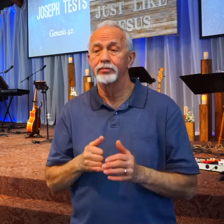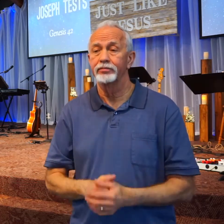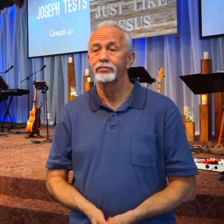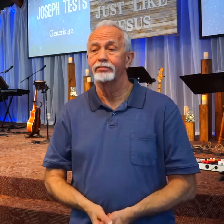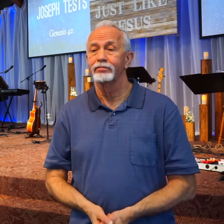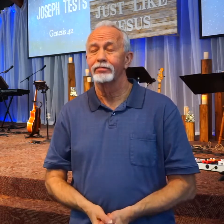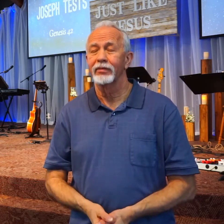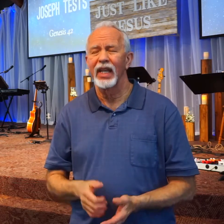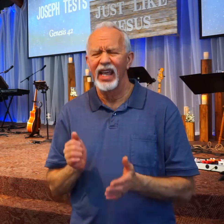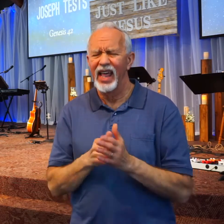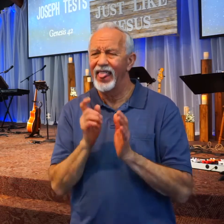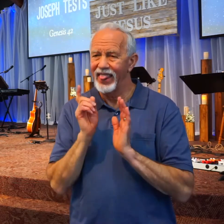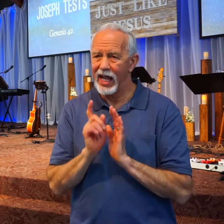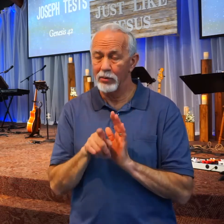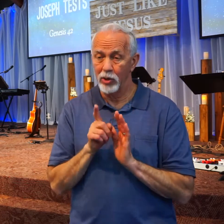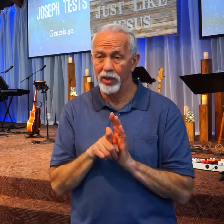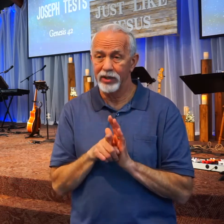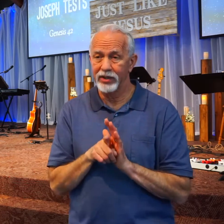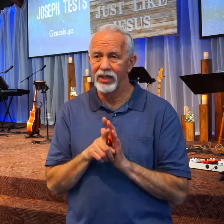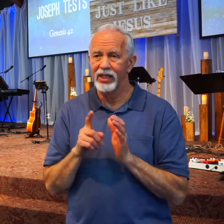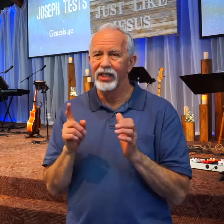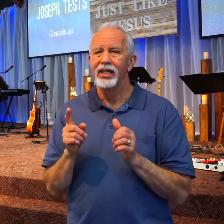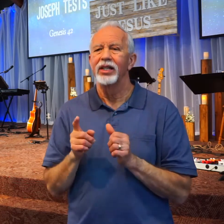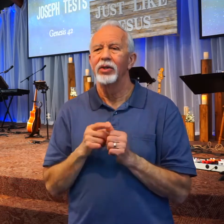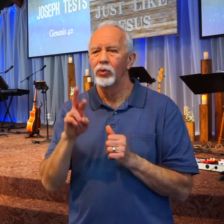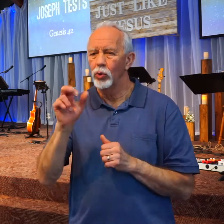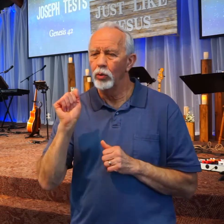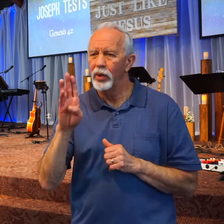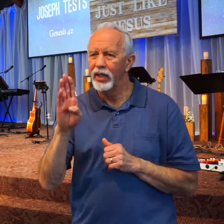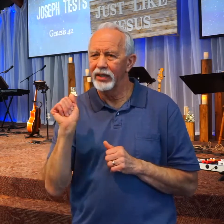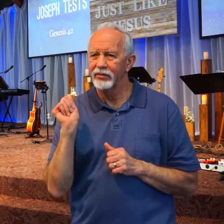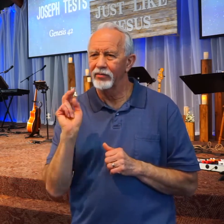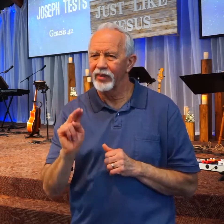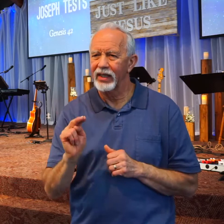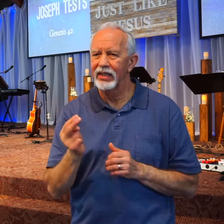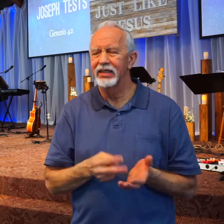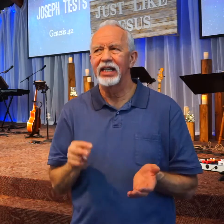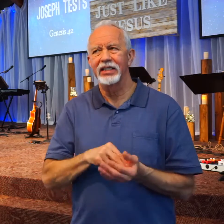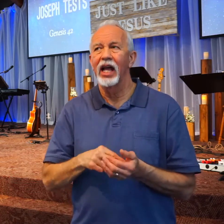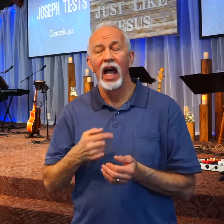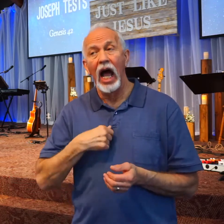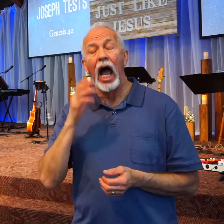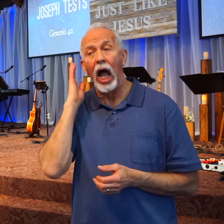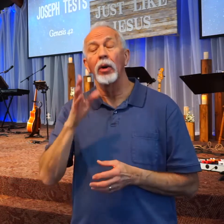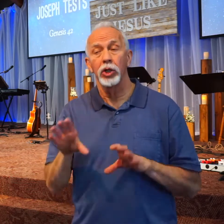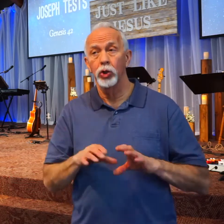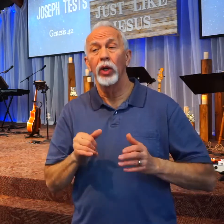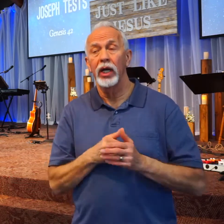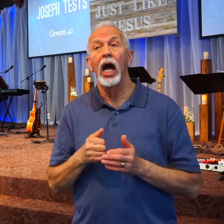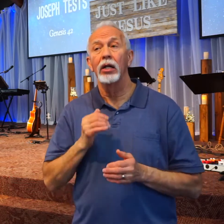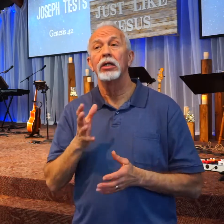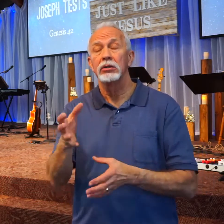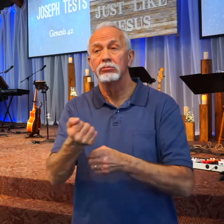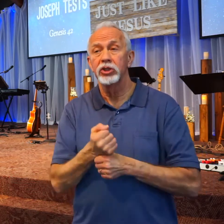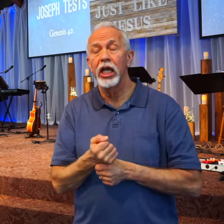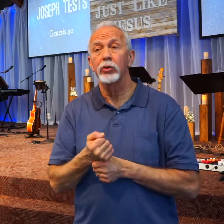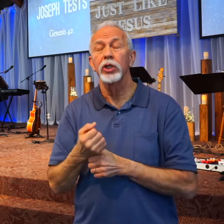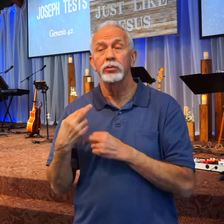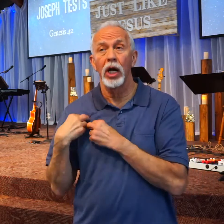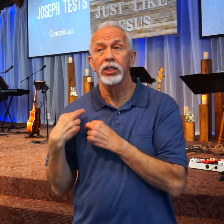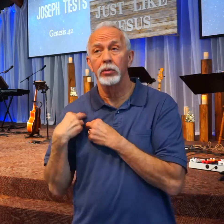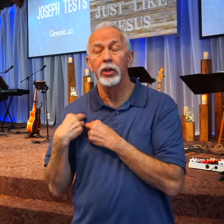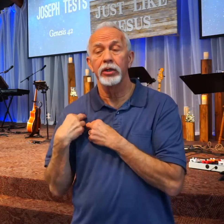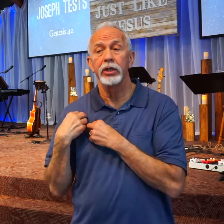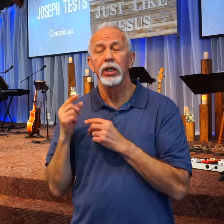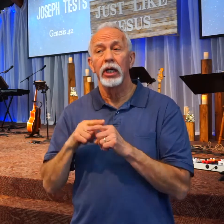So in that moment, the firstborn, Reuben, rose up and said, I'll do it. I'll take responsibility. I'll take responsibility